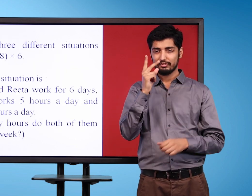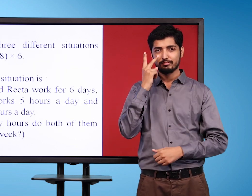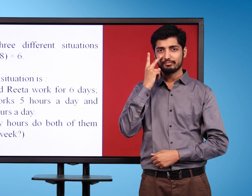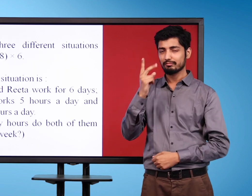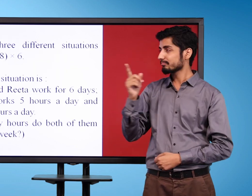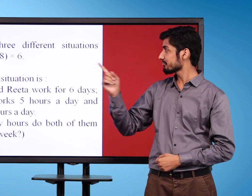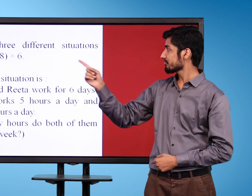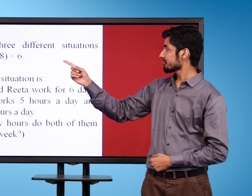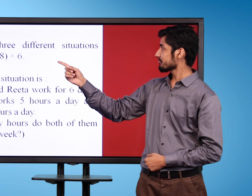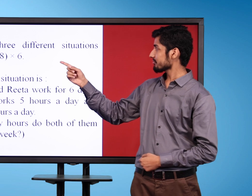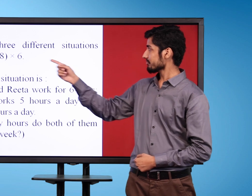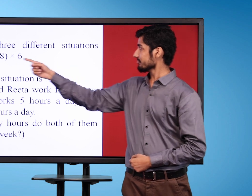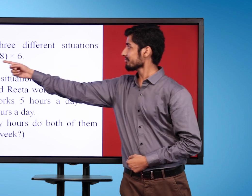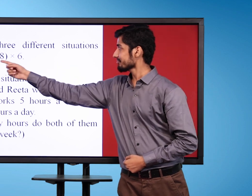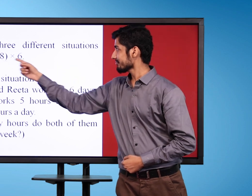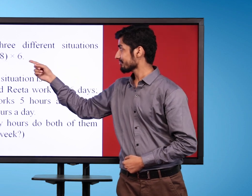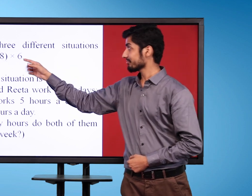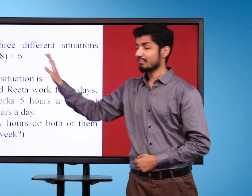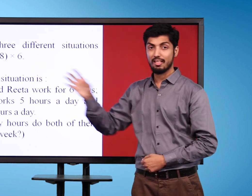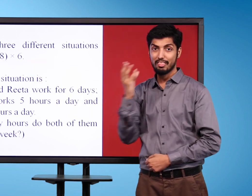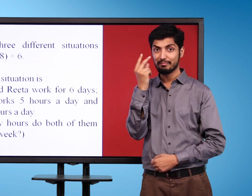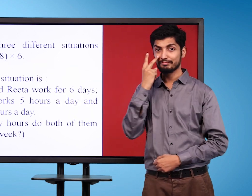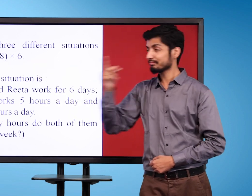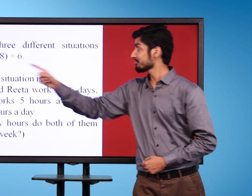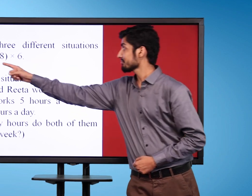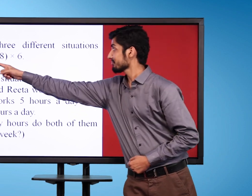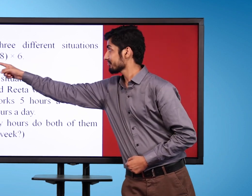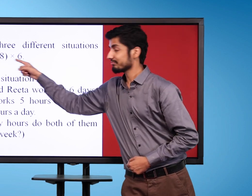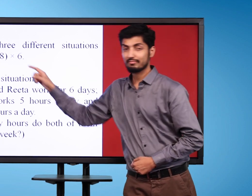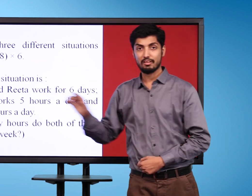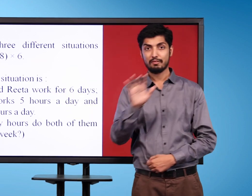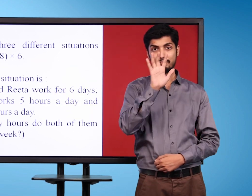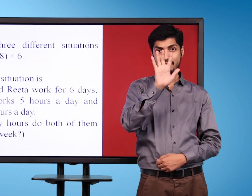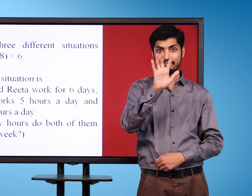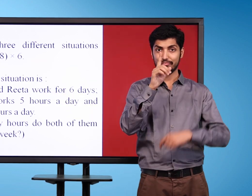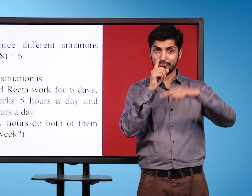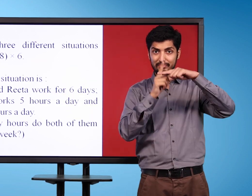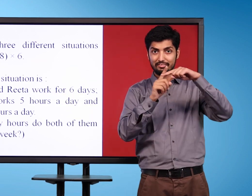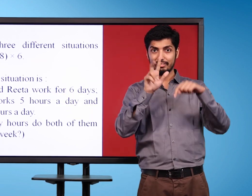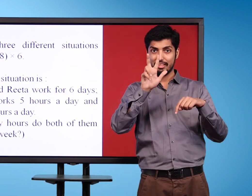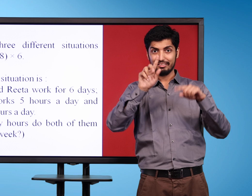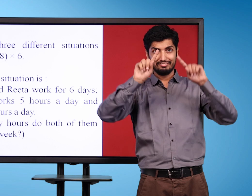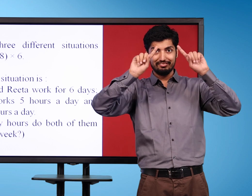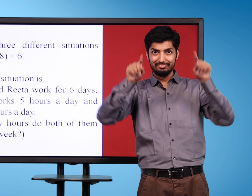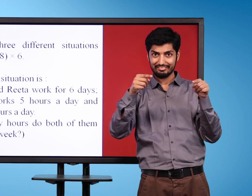Two. Write 3 different situations for 5 plus 8 within